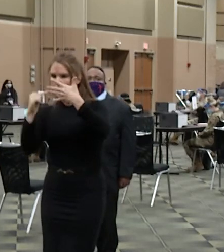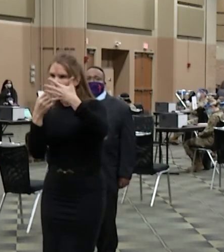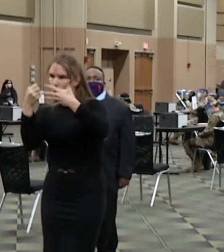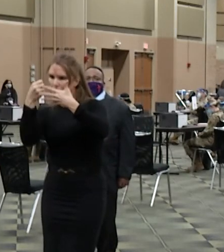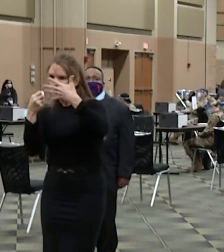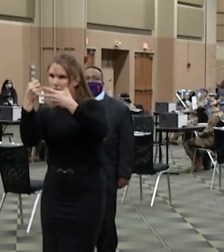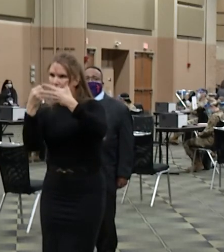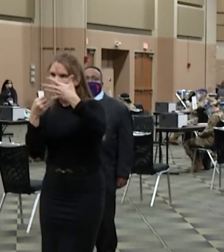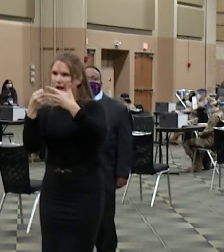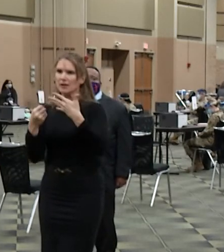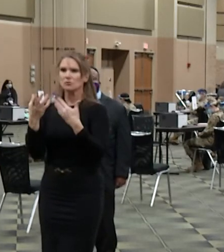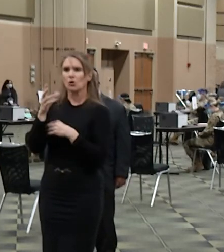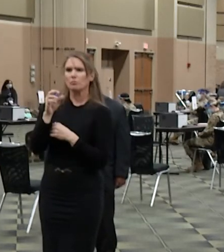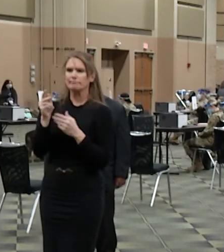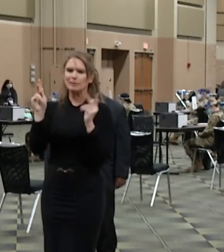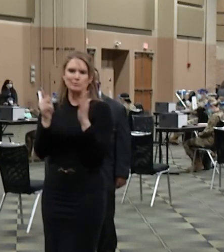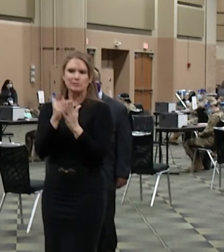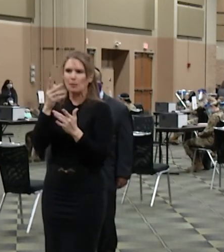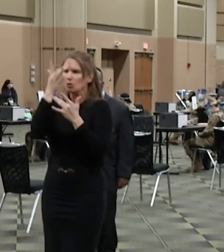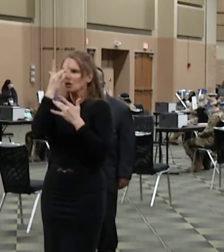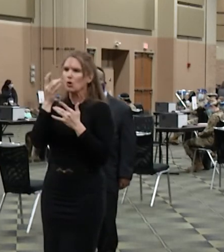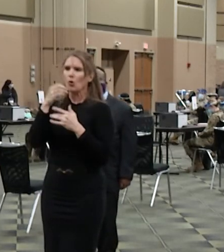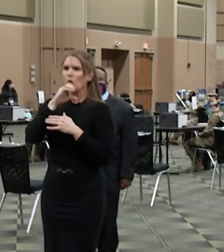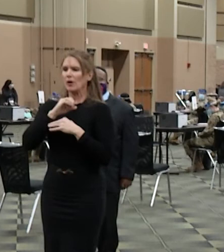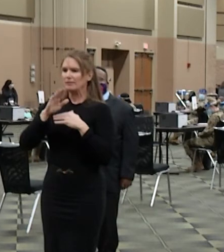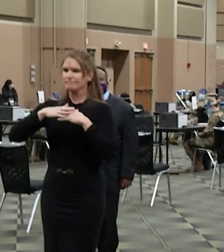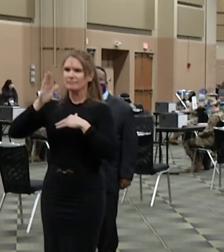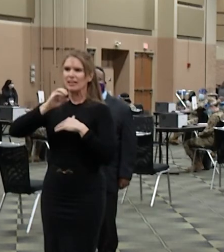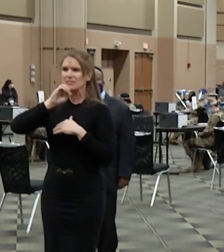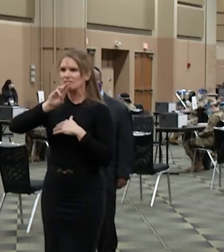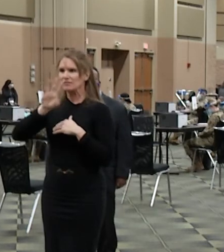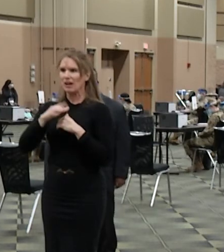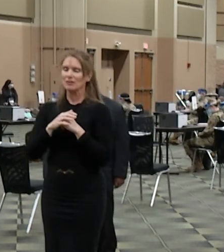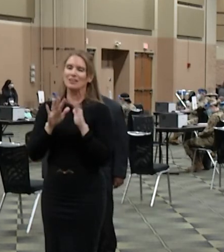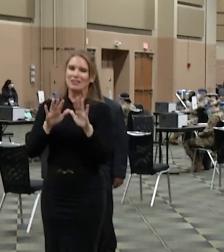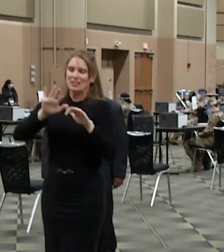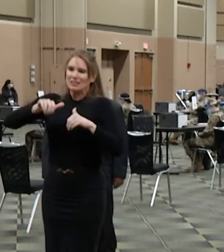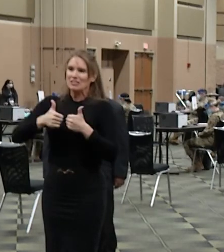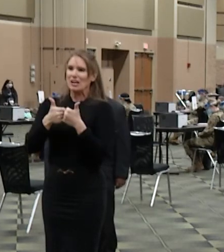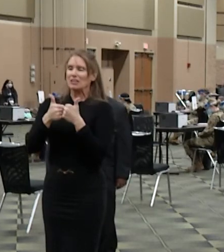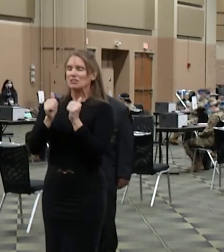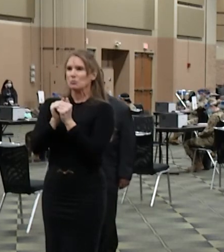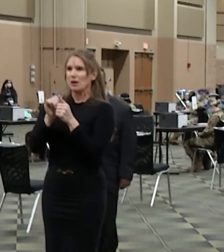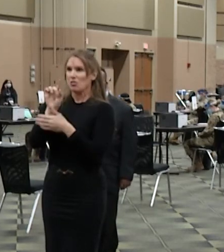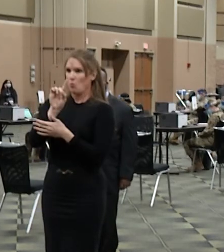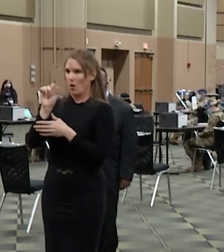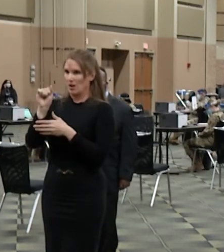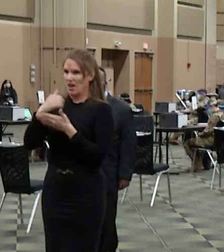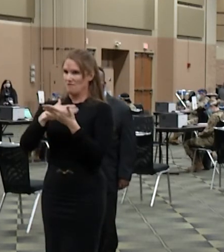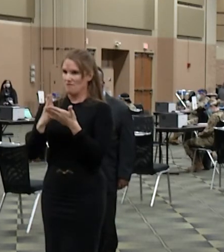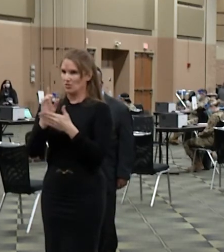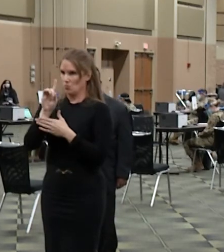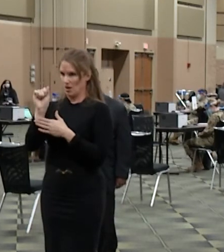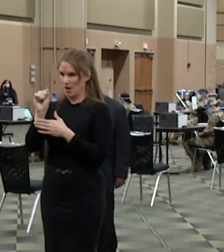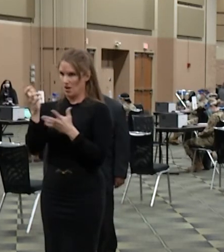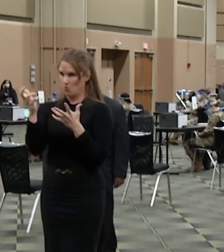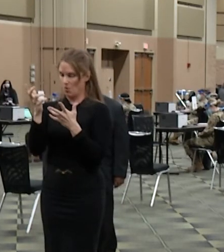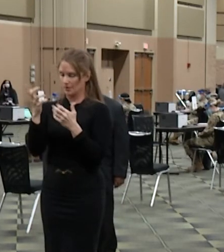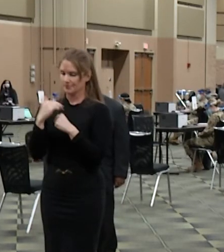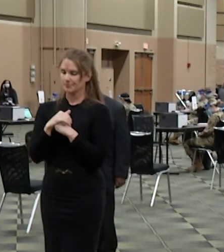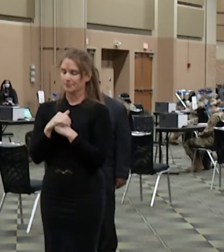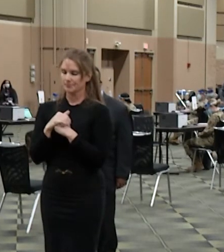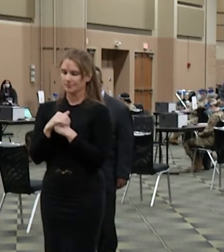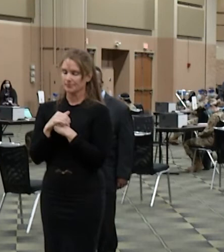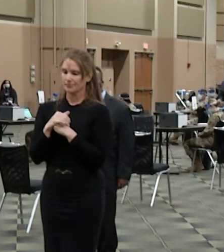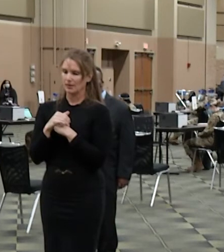65 and older? So the challenge with, I want to be clear, right? The challenge with 1A has been that that because